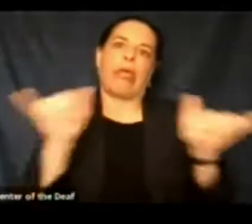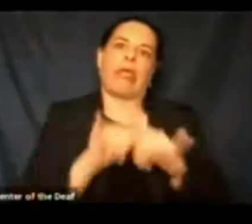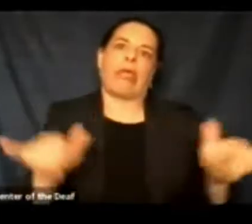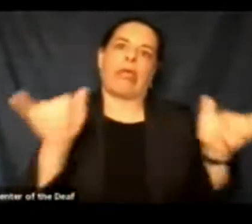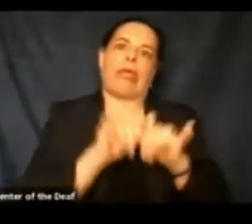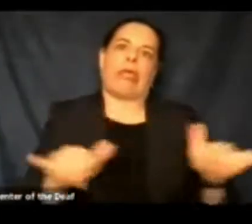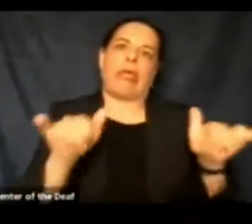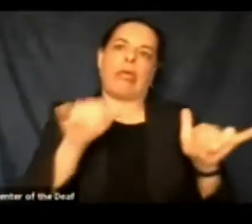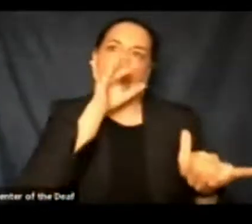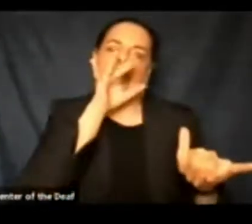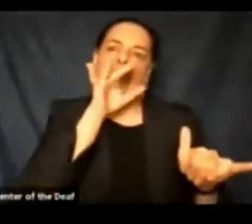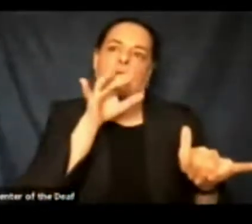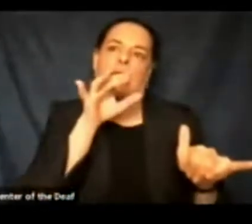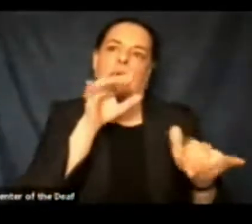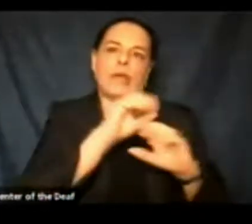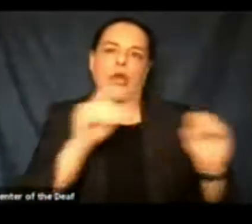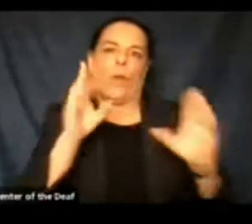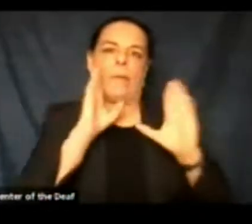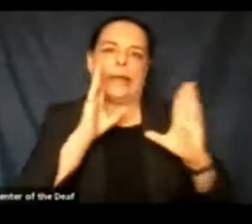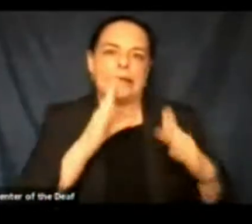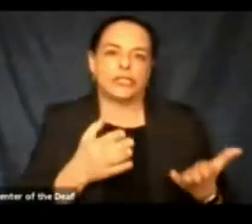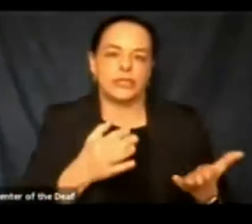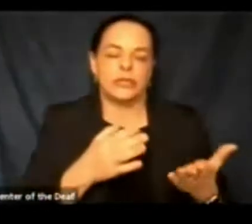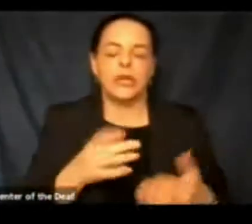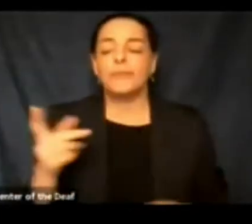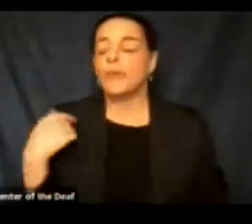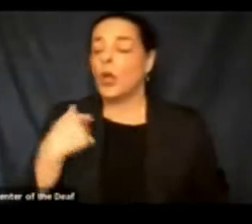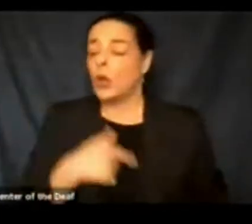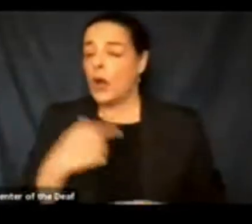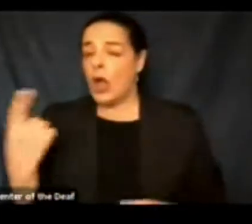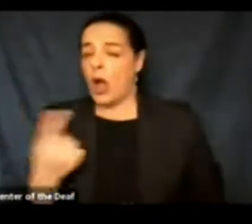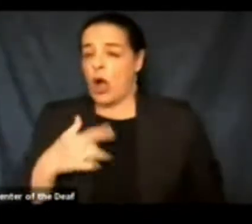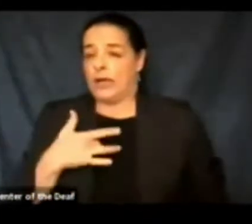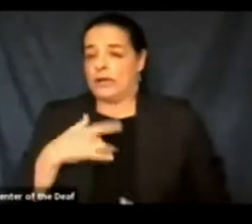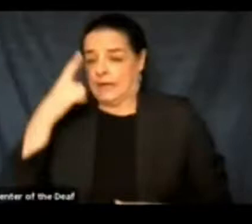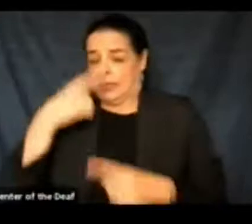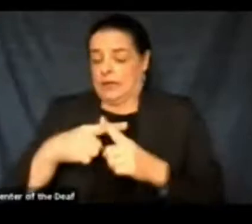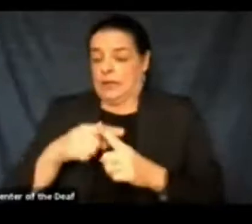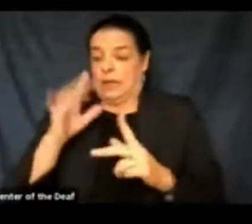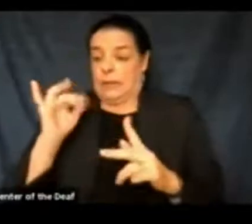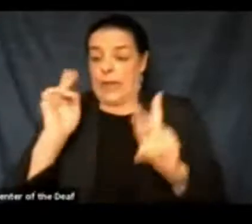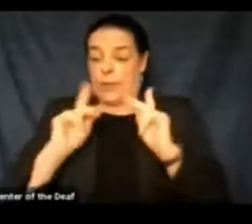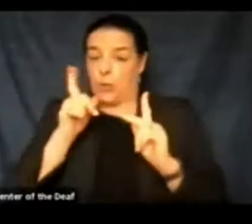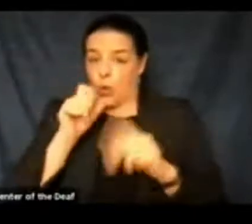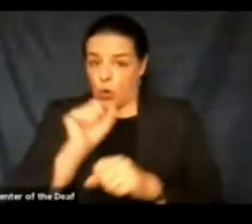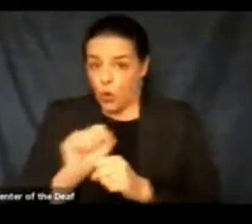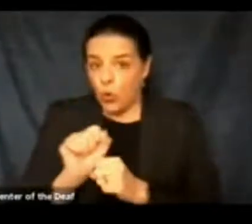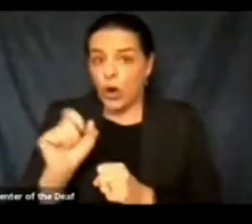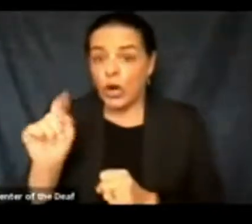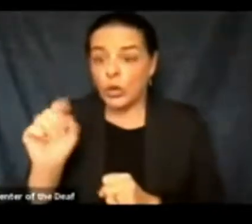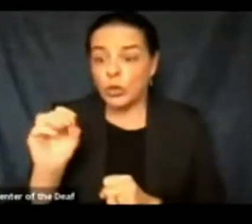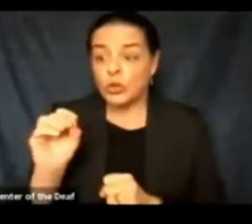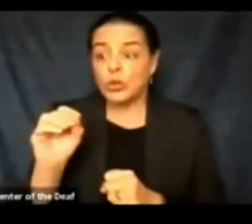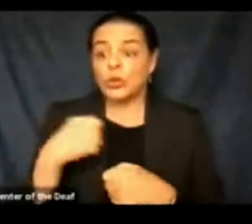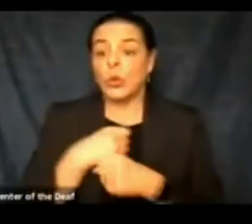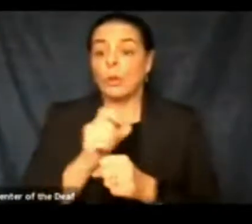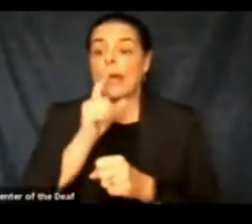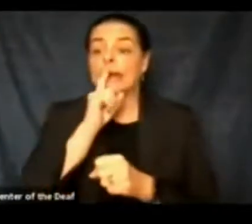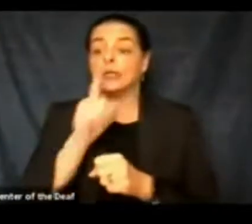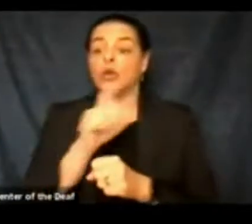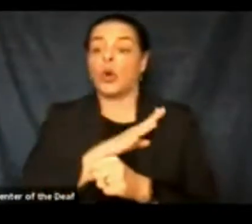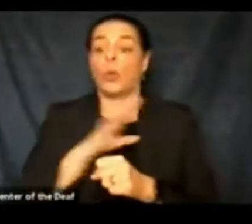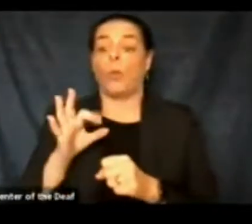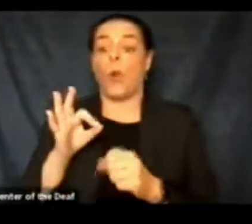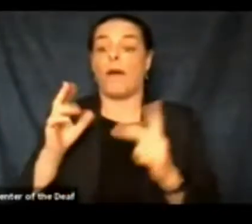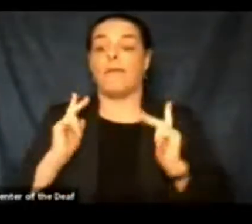You know, we are always encouraged by people that are working towards ensuring that the Board of Health regulations are followed and the 5